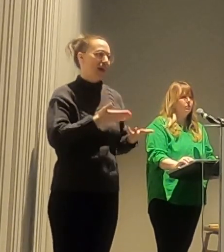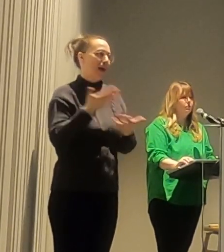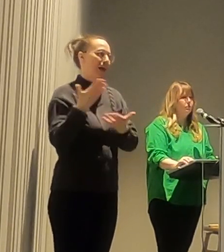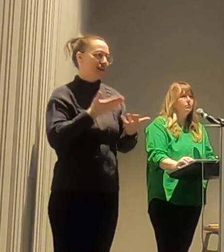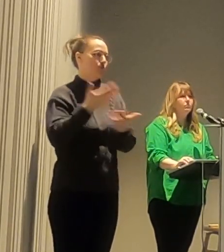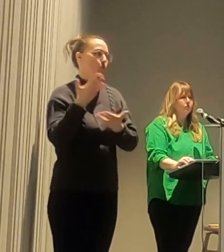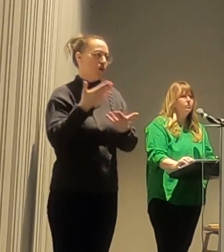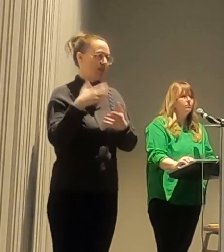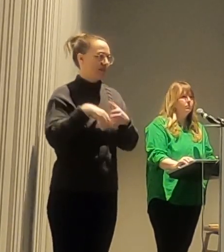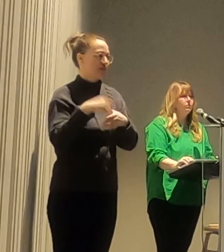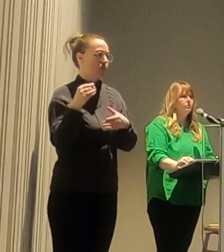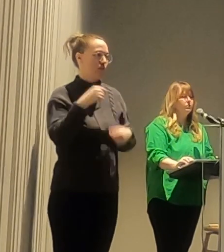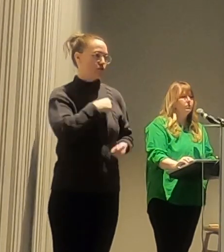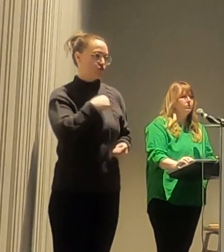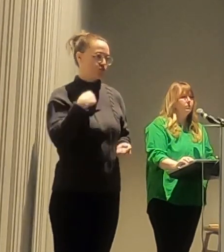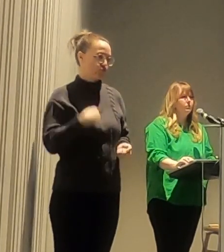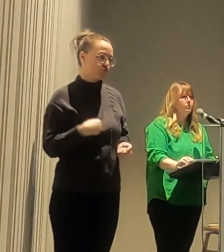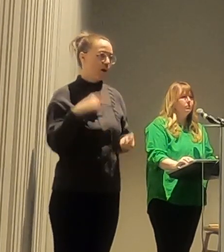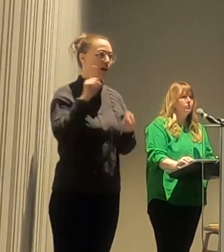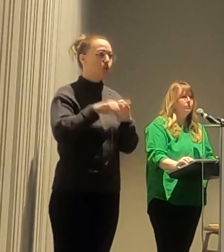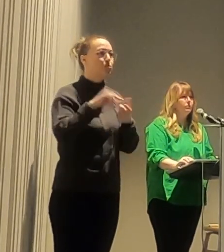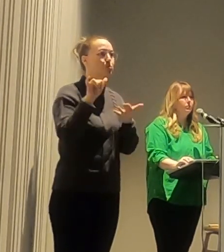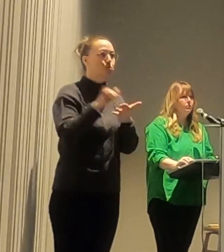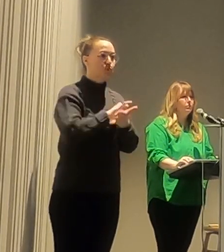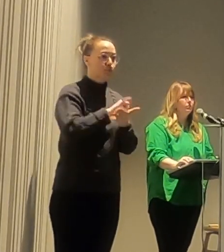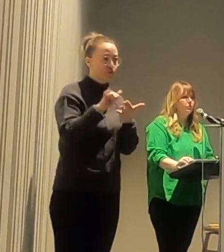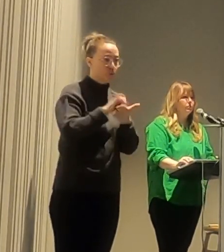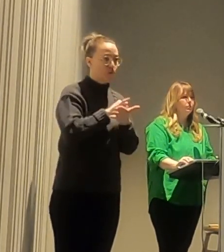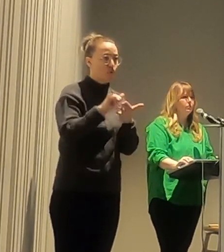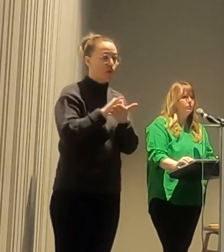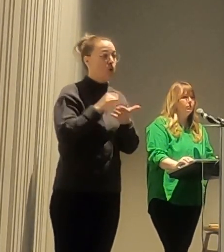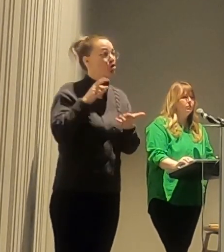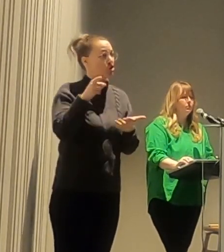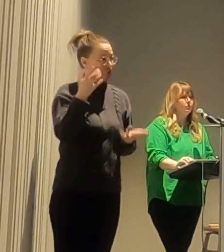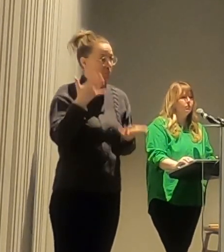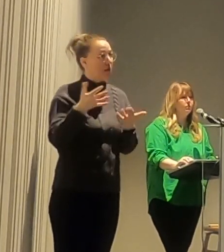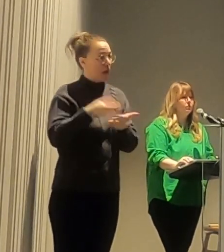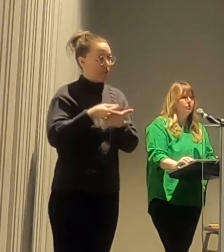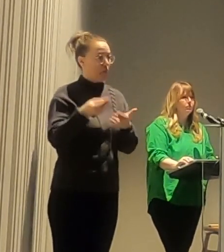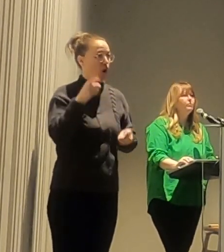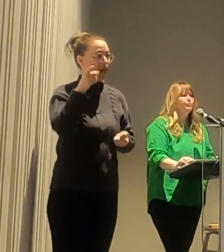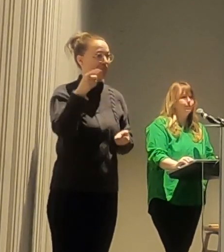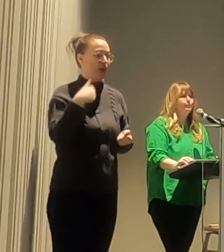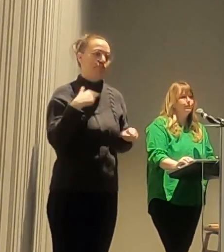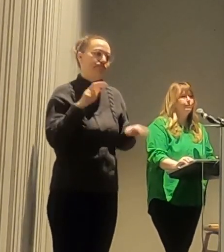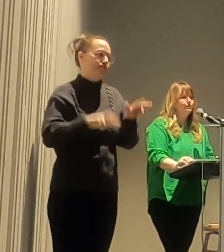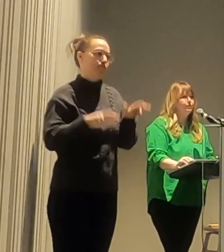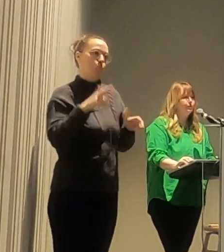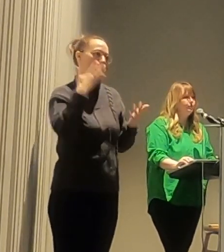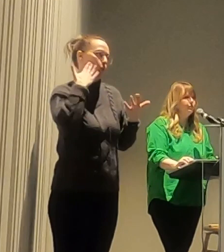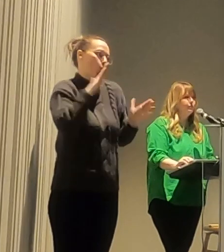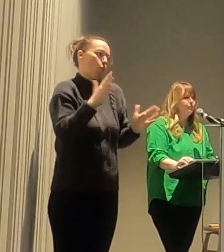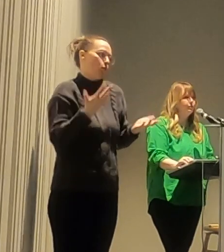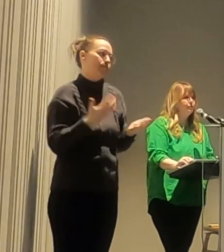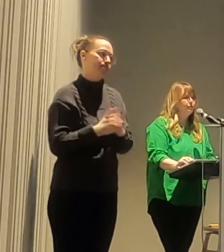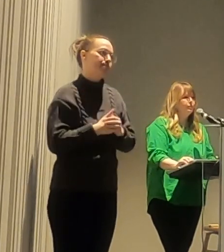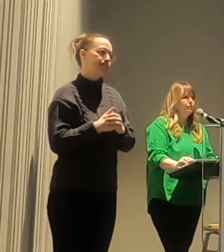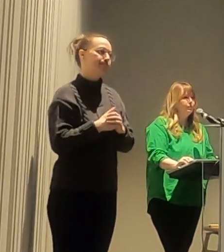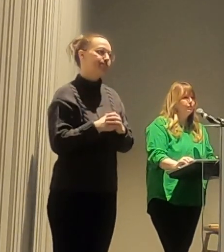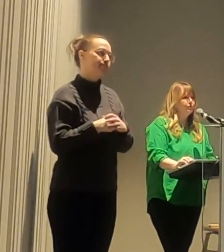out of China to New York. So she could also have bought it there. We just don't know for sure.